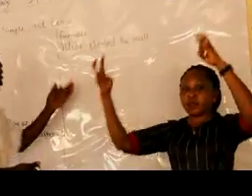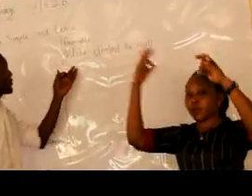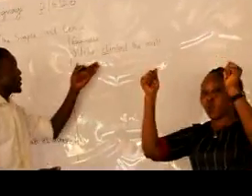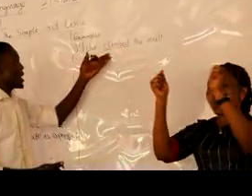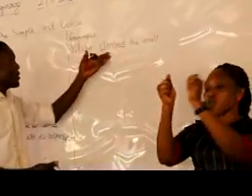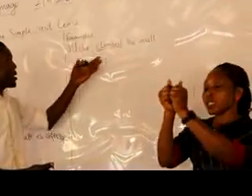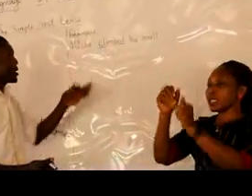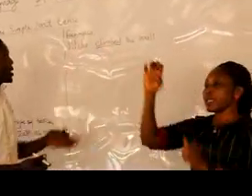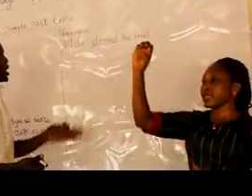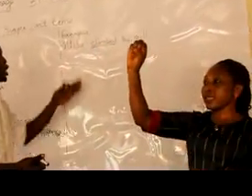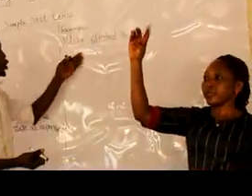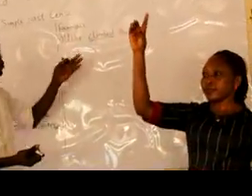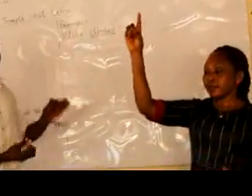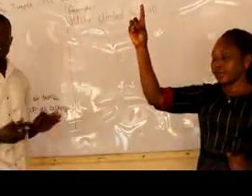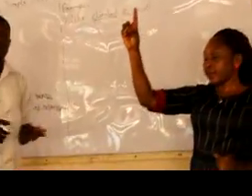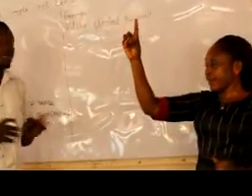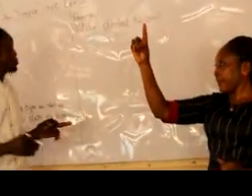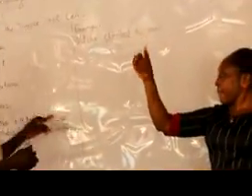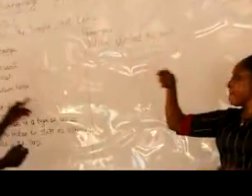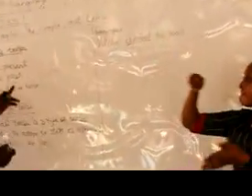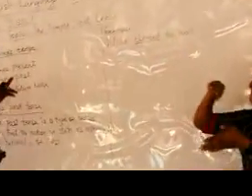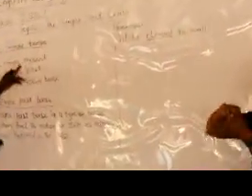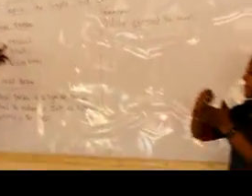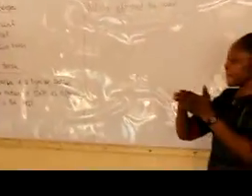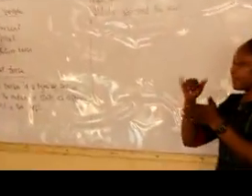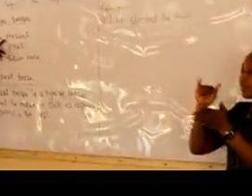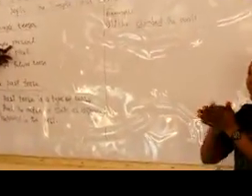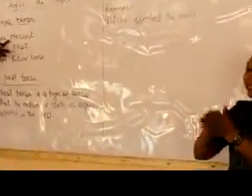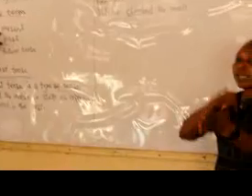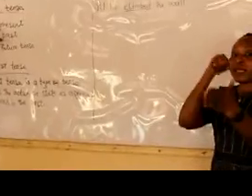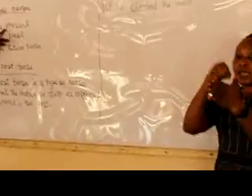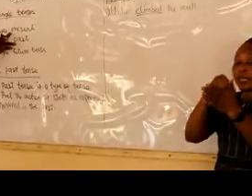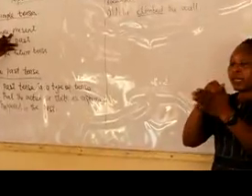And if this verb should be in the simple present,